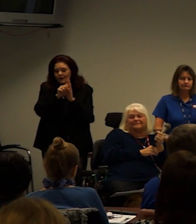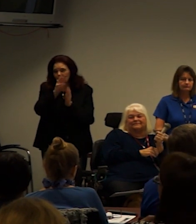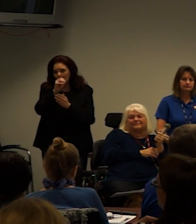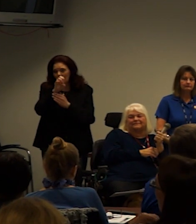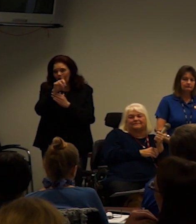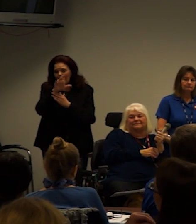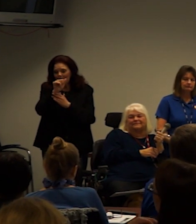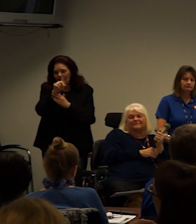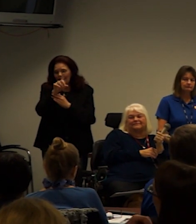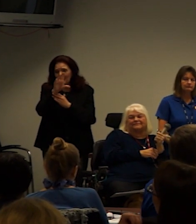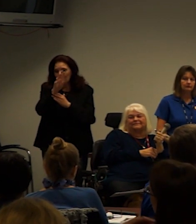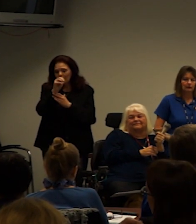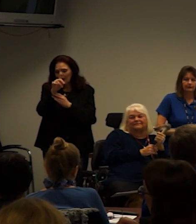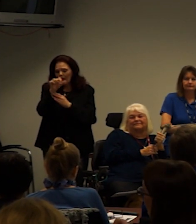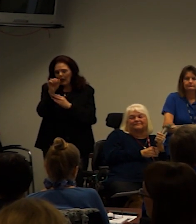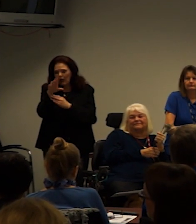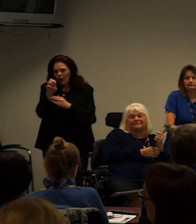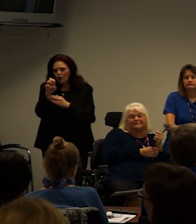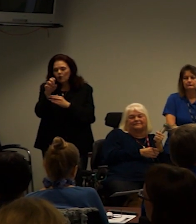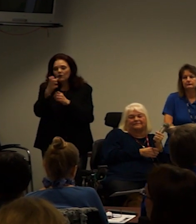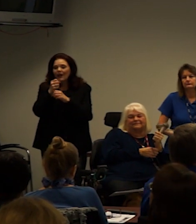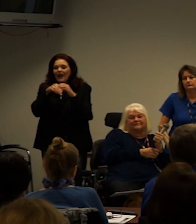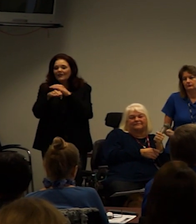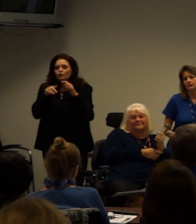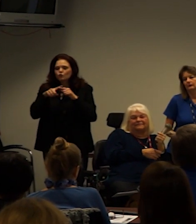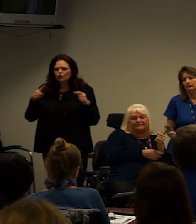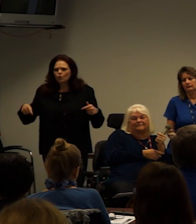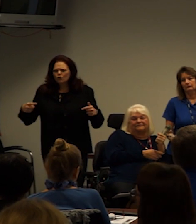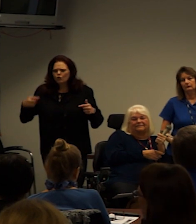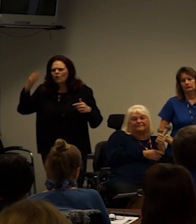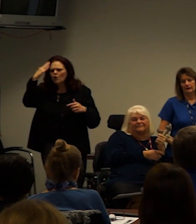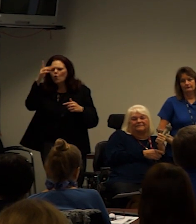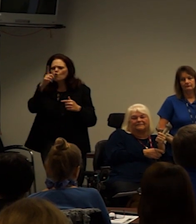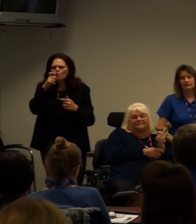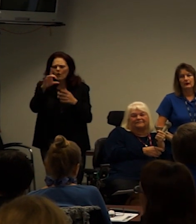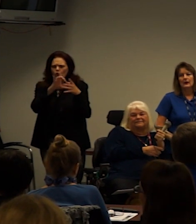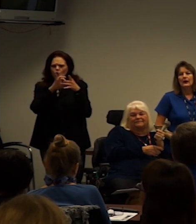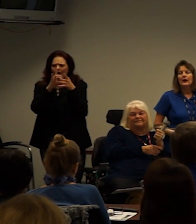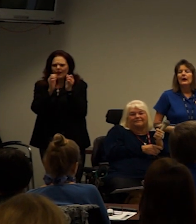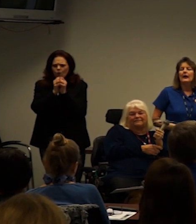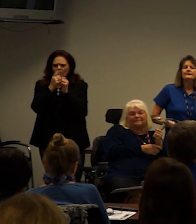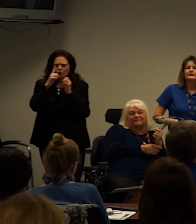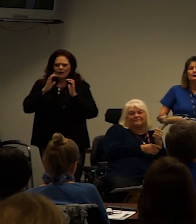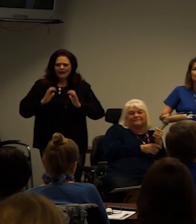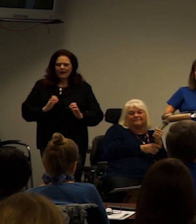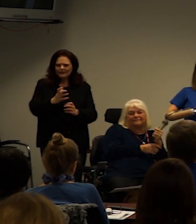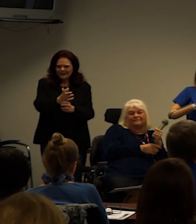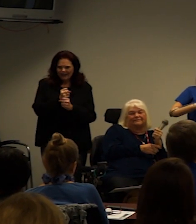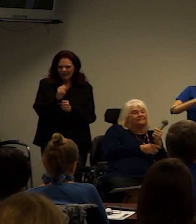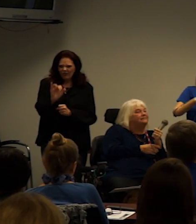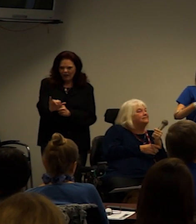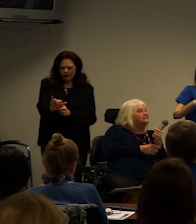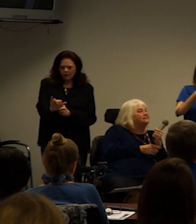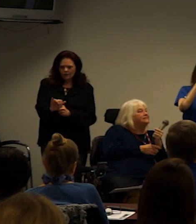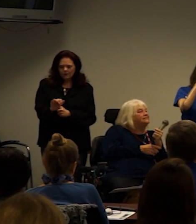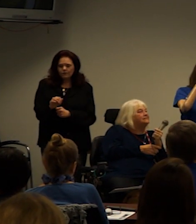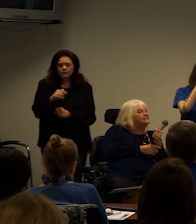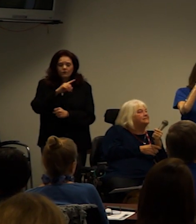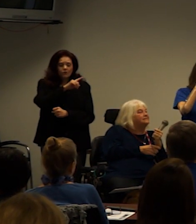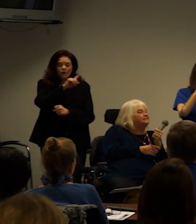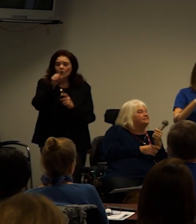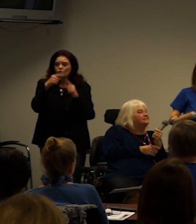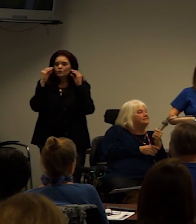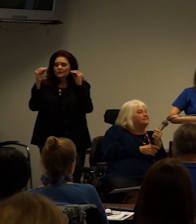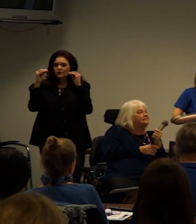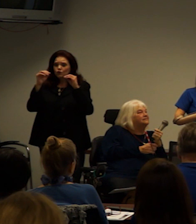to get access to the wheelchair, they know exactly who they coordinated it with. Right. And so when you're teaching this training